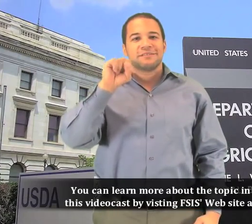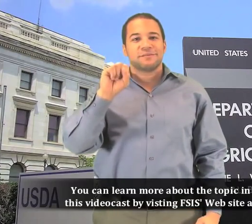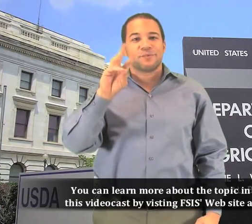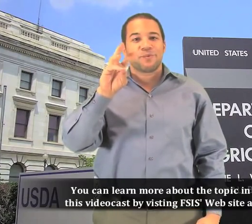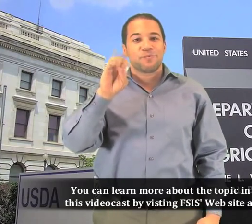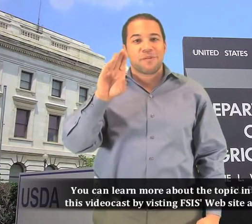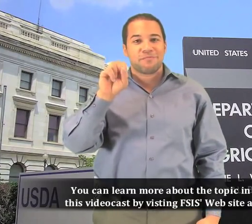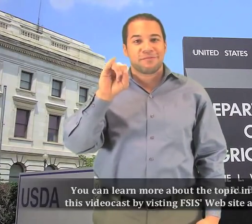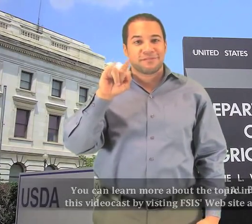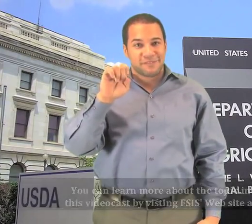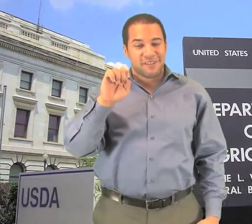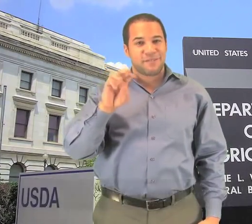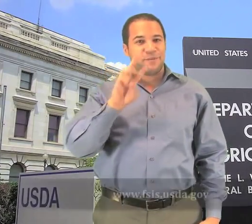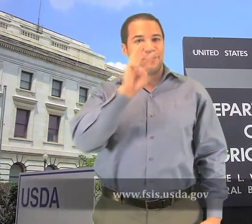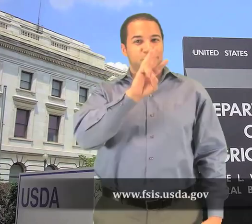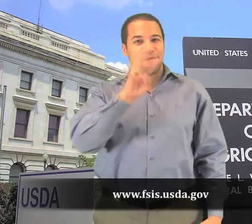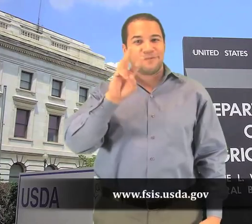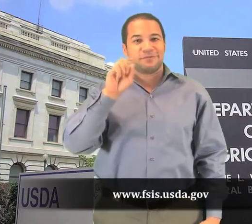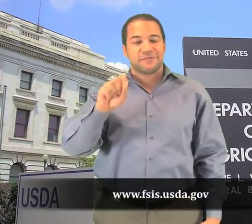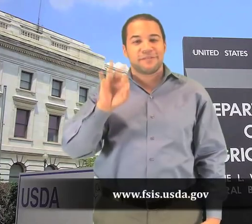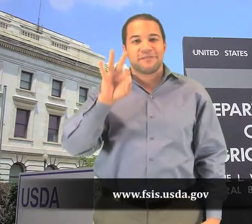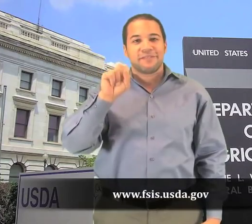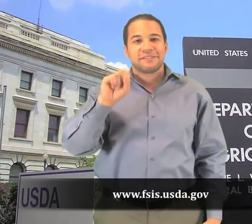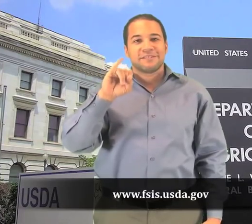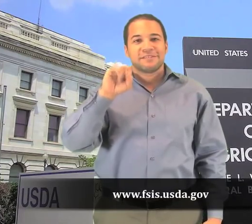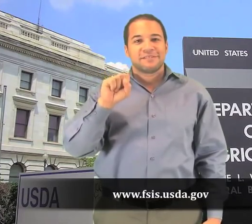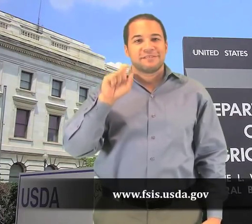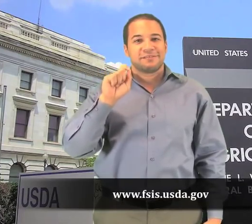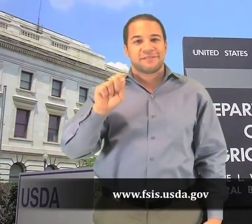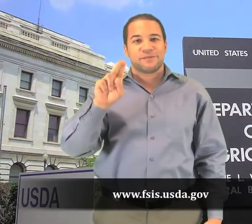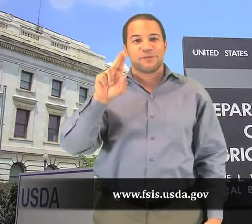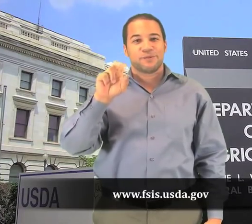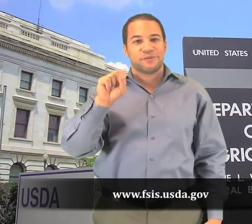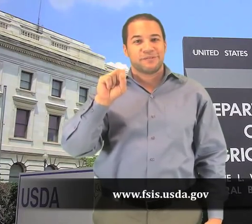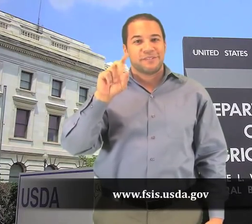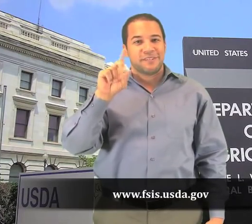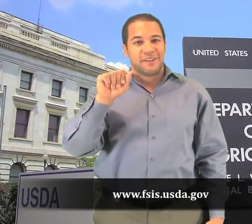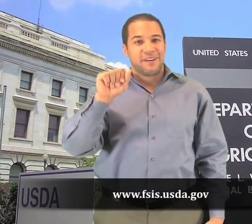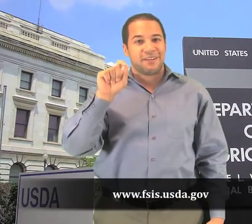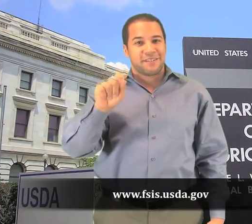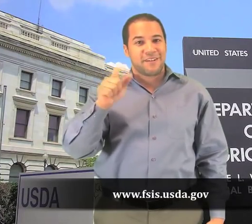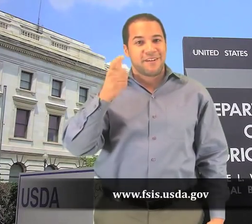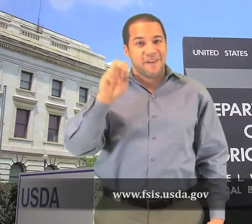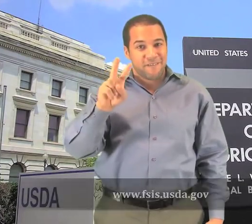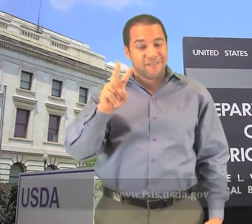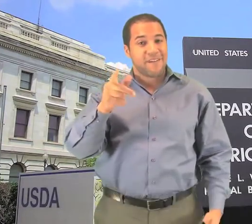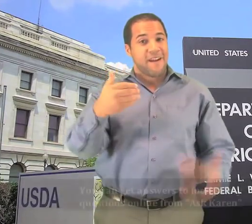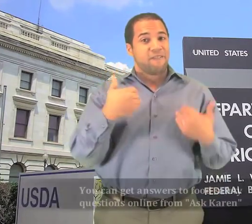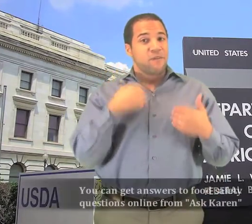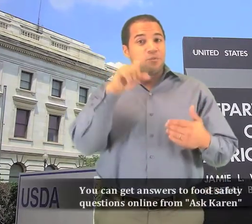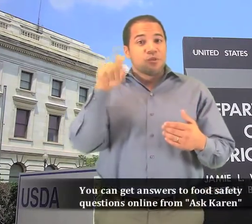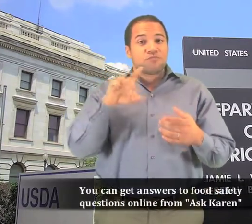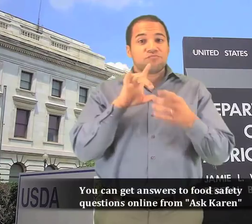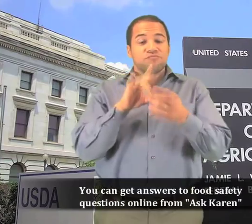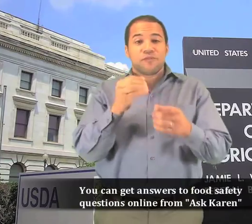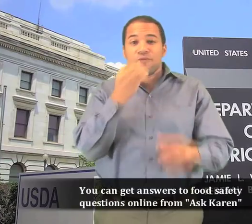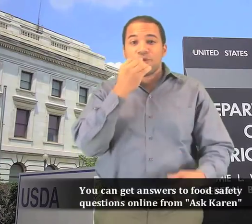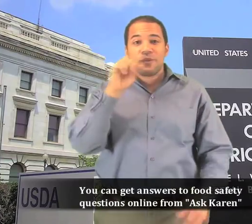.fsis.usda.gov. You can get answers to food safety